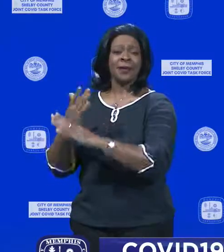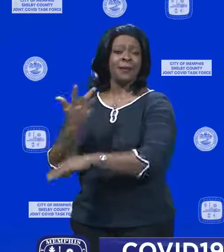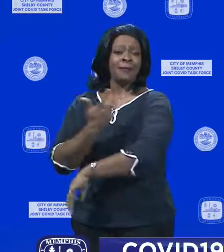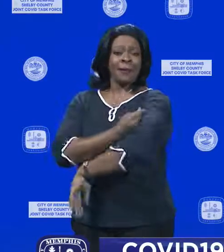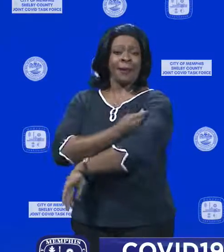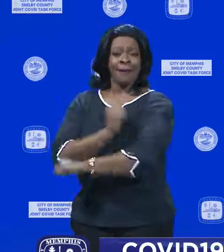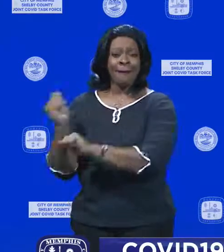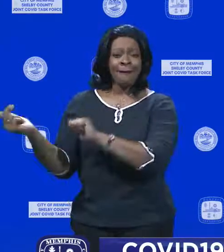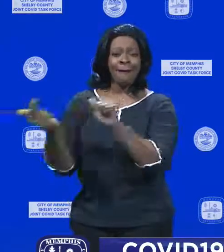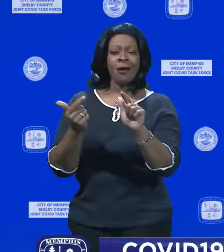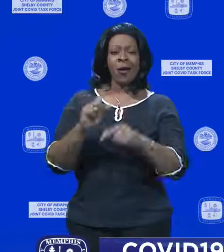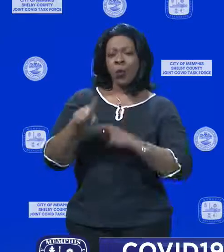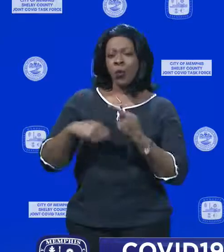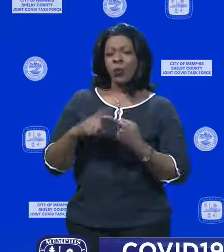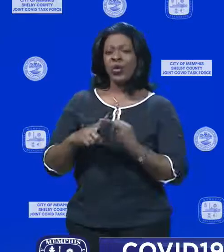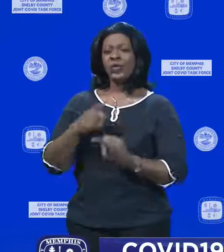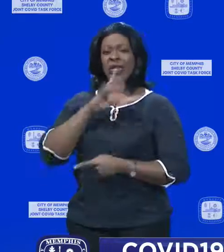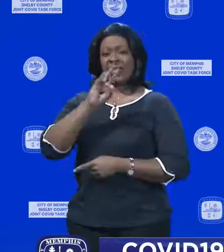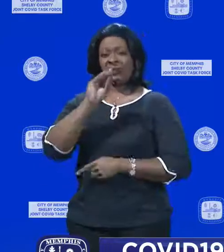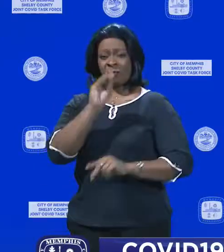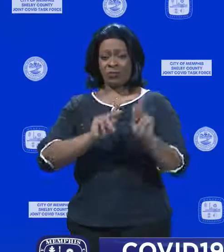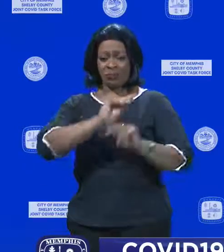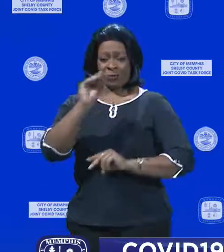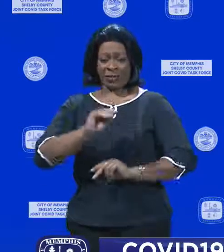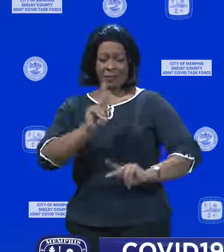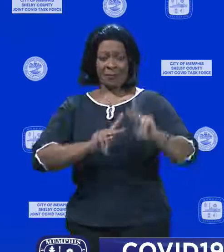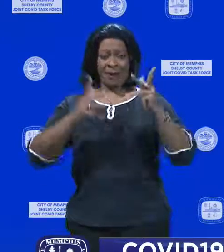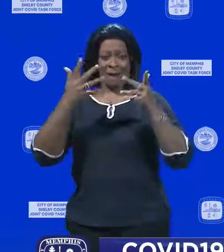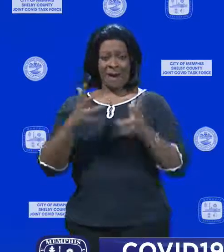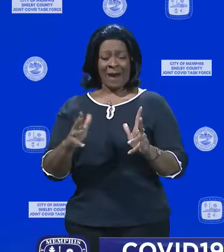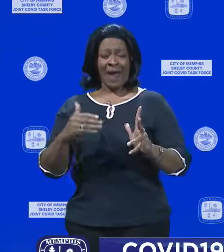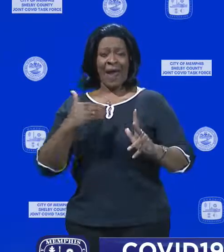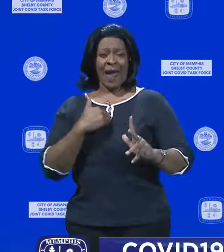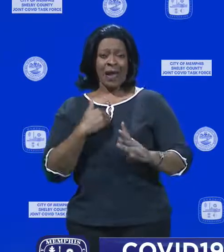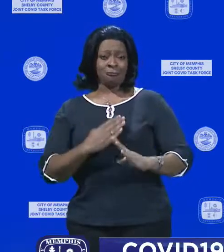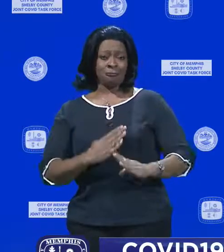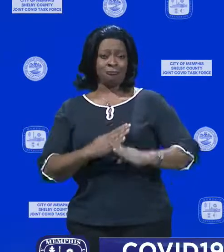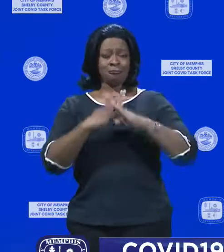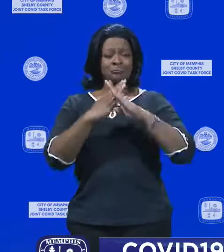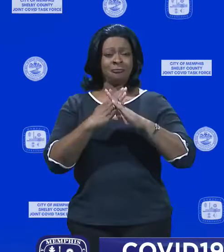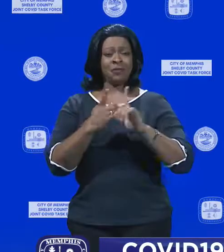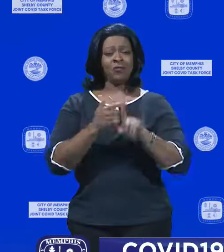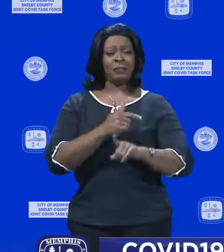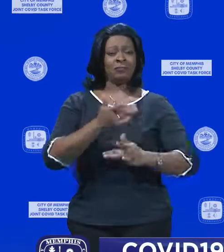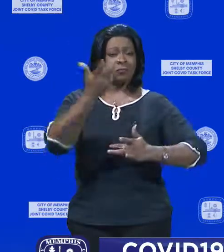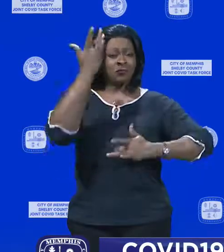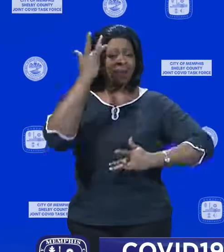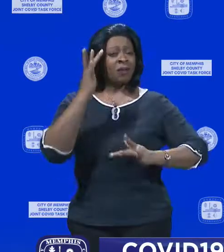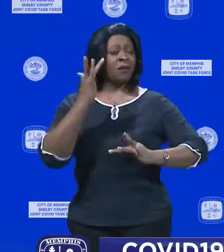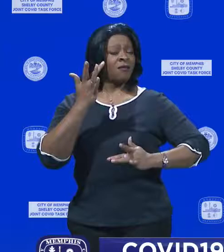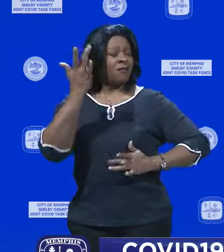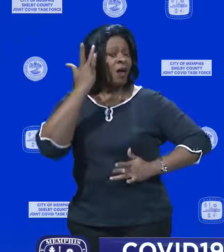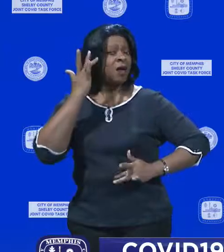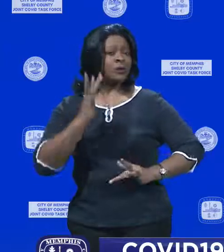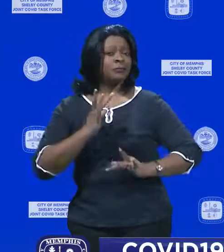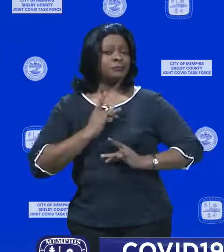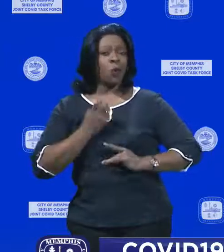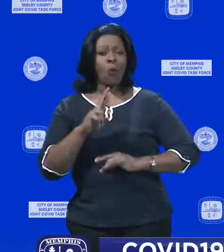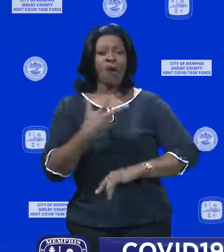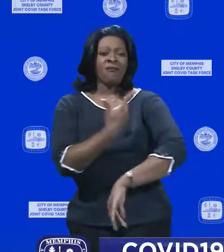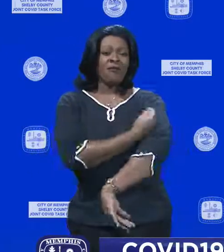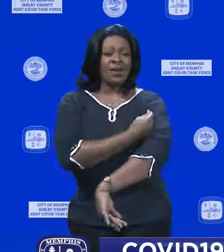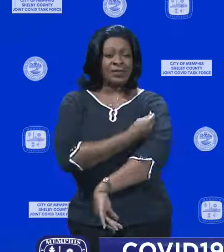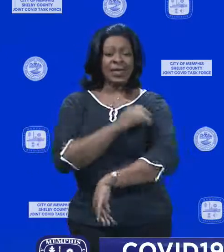that about 70% of people in our county have some kind of immunity through infection or the vaccine. And I know at one point that